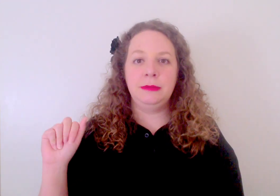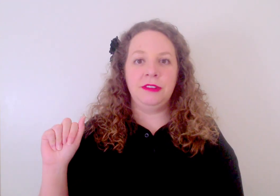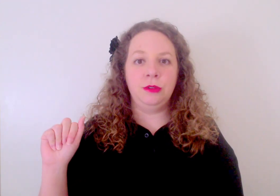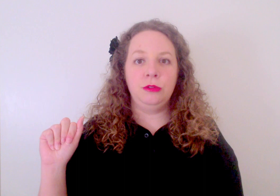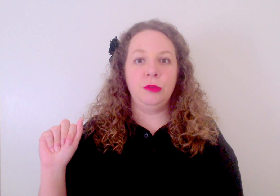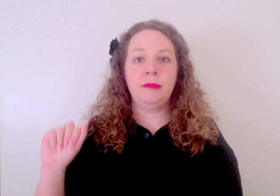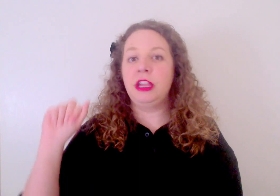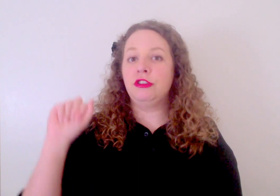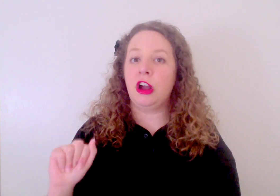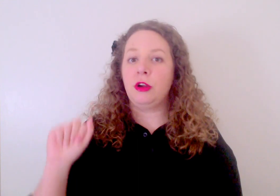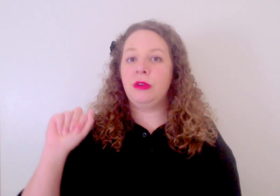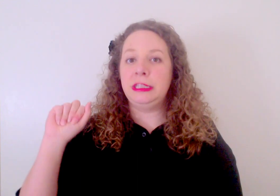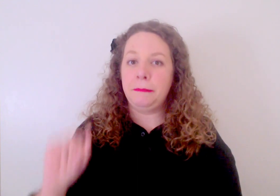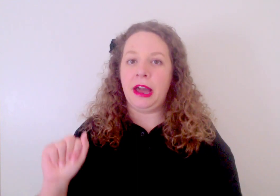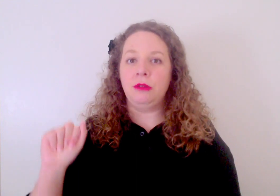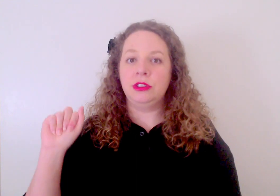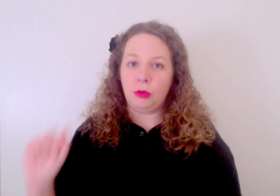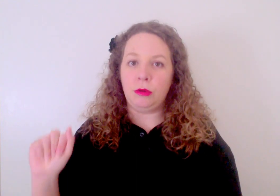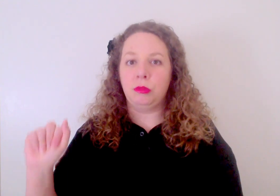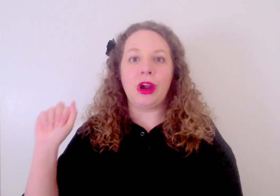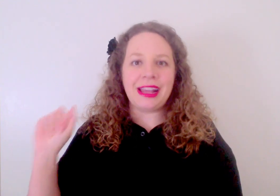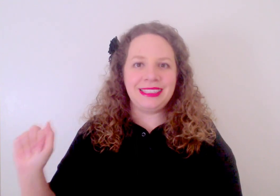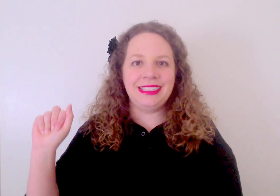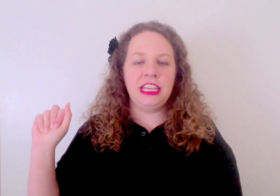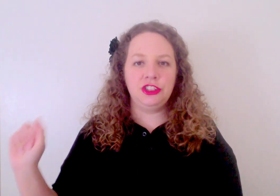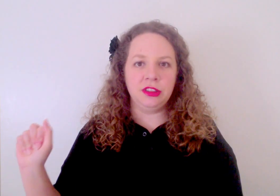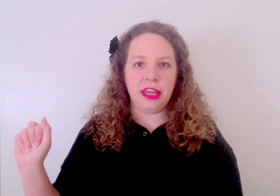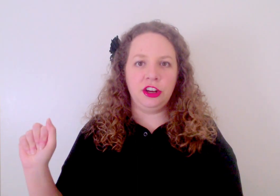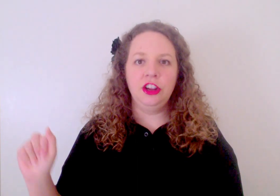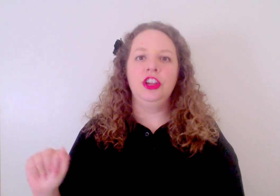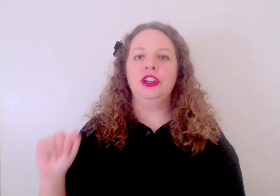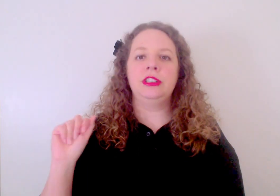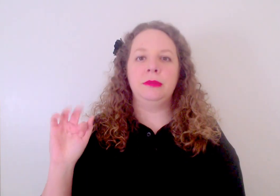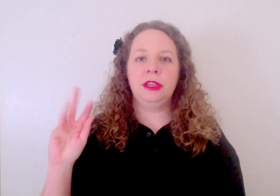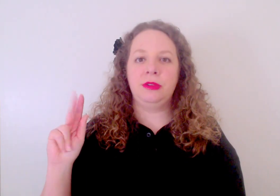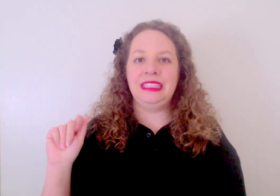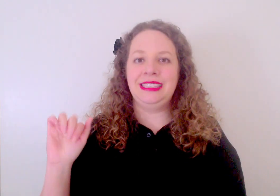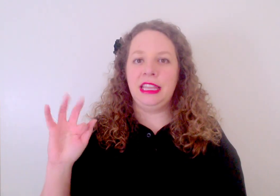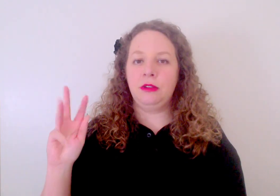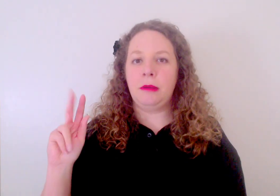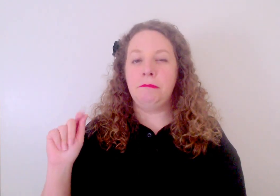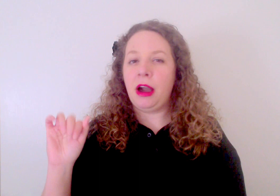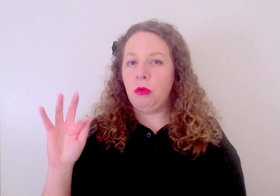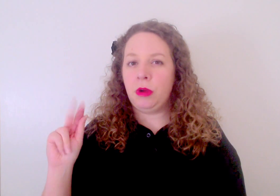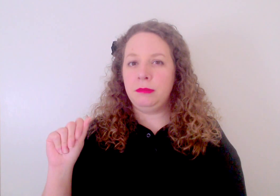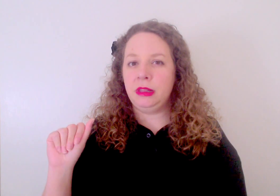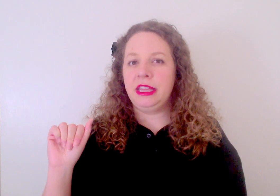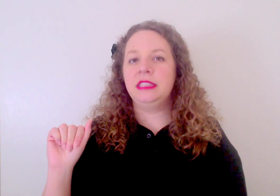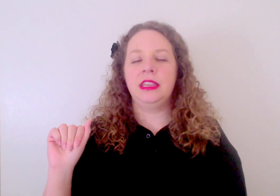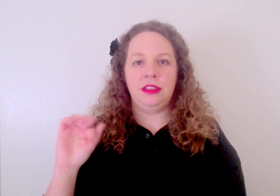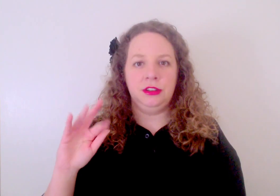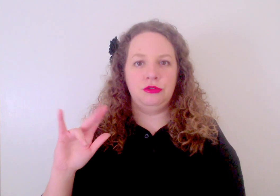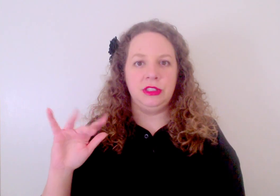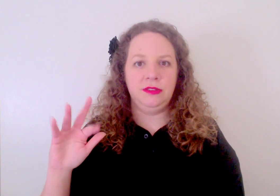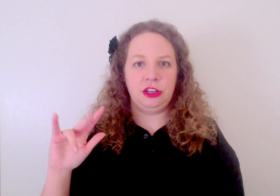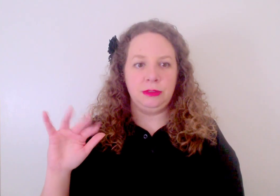a fluid movement. You're not going to bounce or press each letter. You're simply going to stay in about one place and then just fingerspell